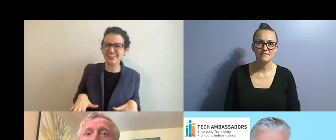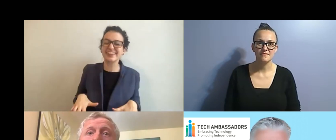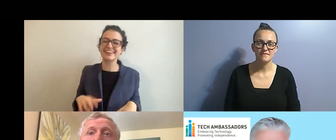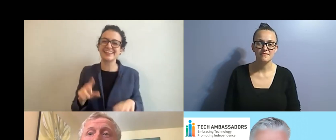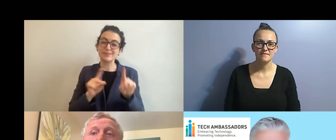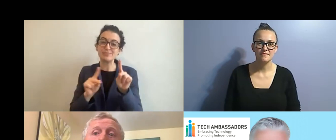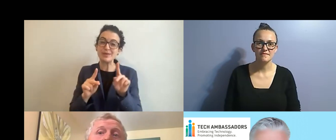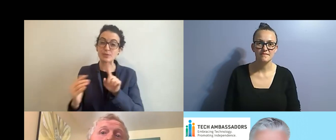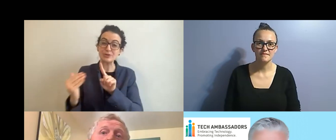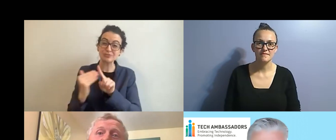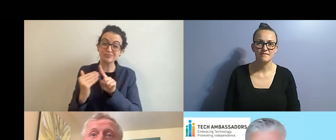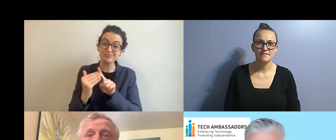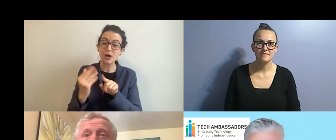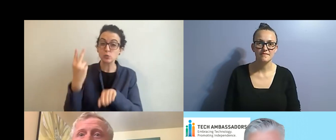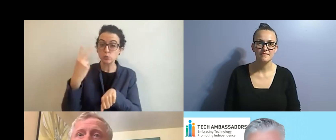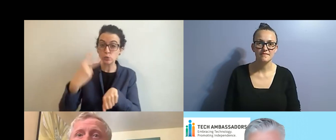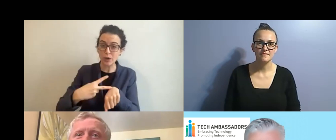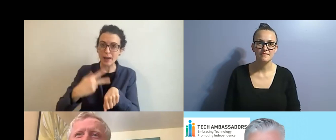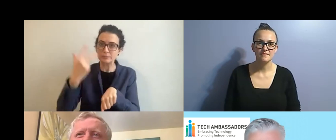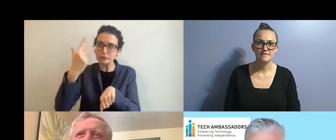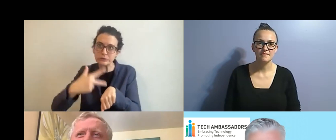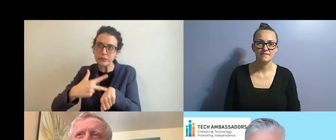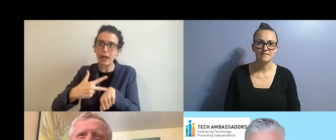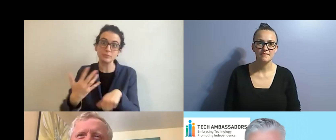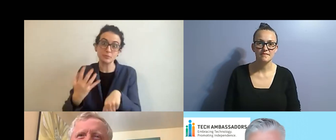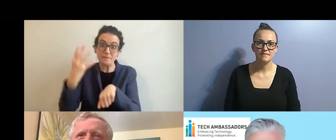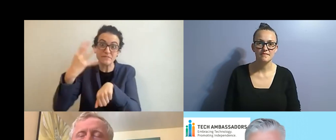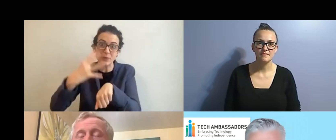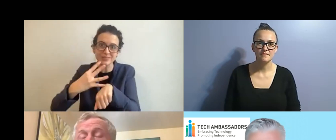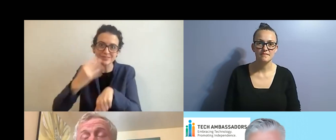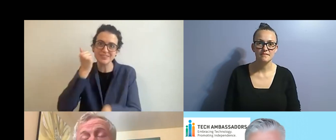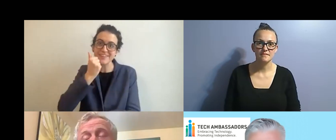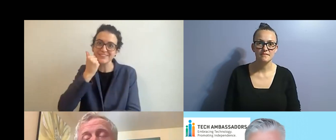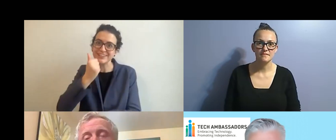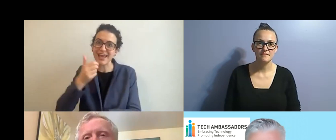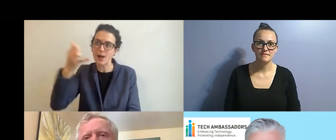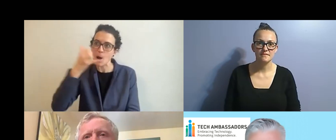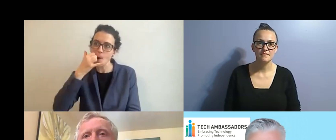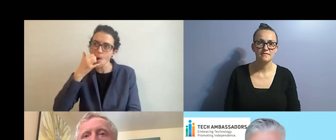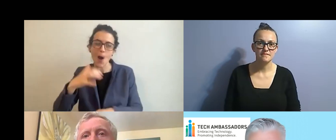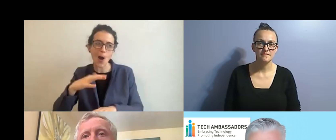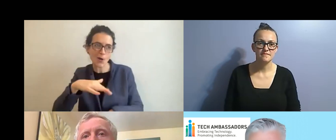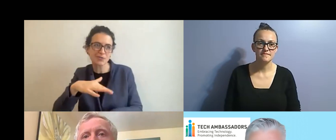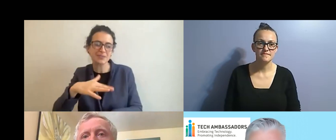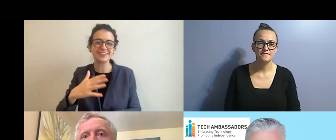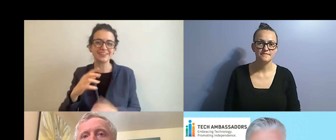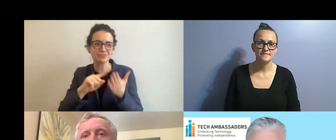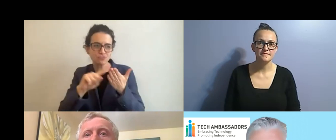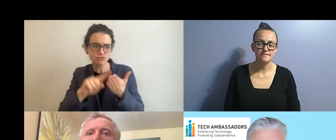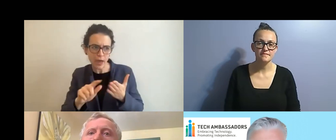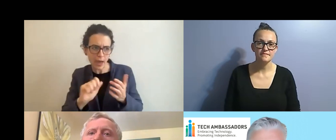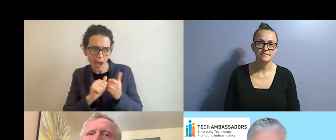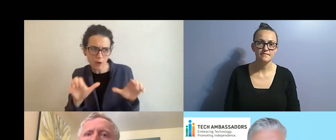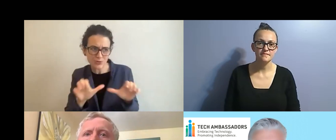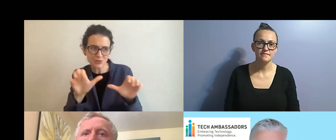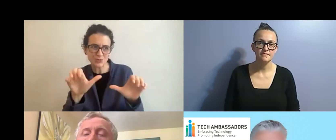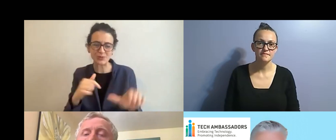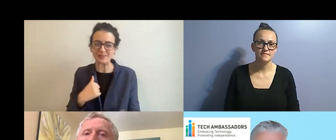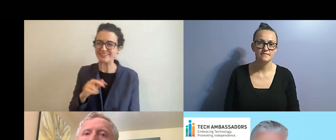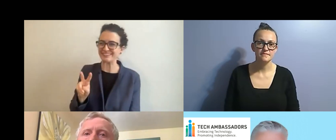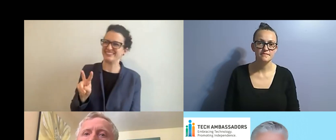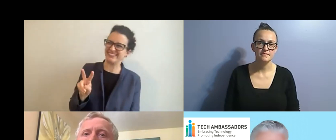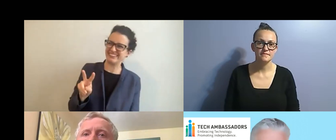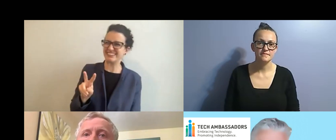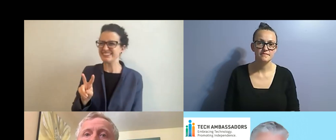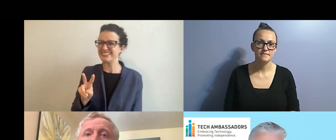2 or 3 or 4 or 5 times a day? Don't know. I was really nervous about it. But once they